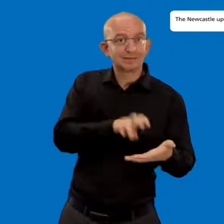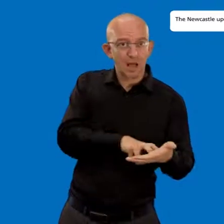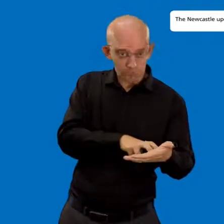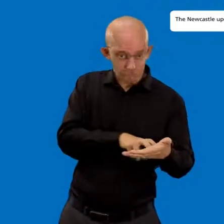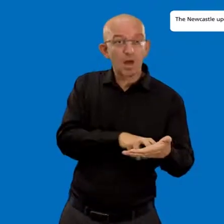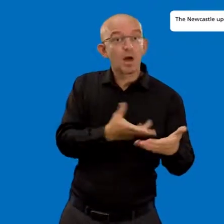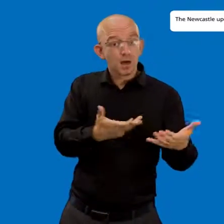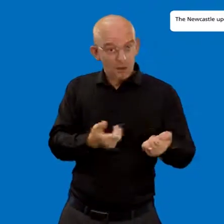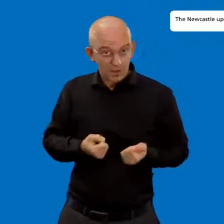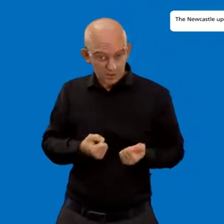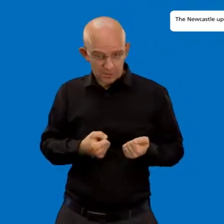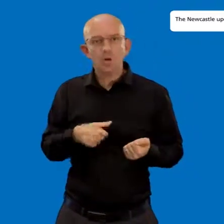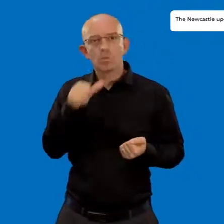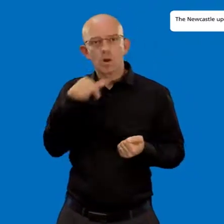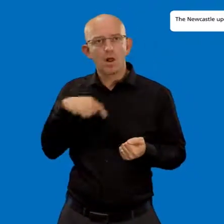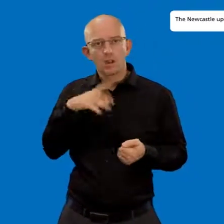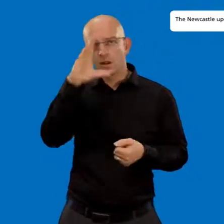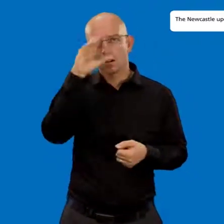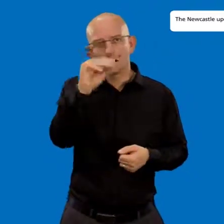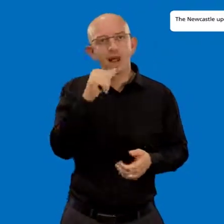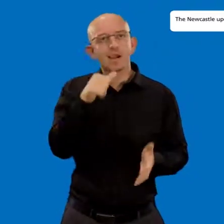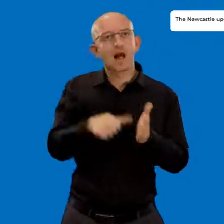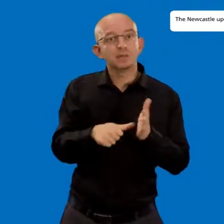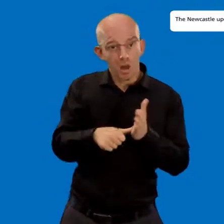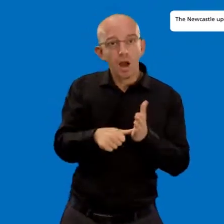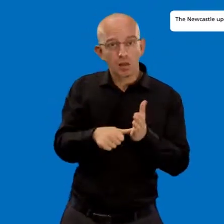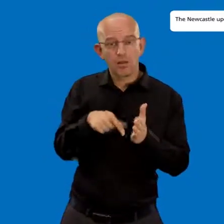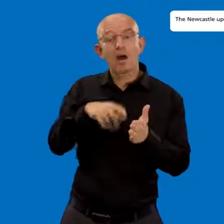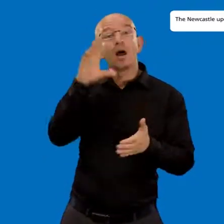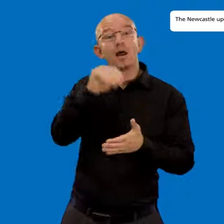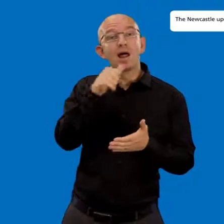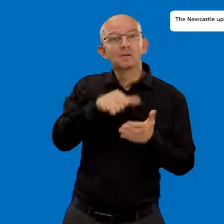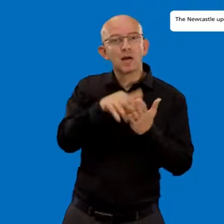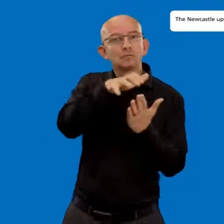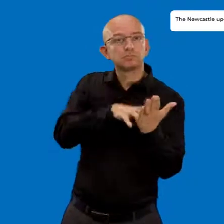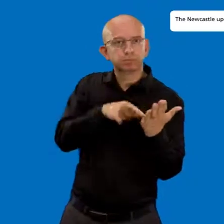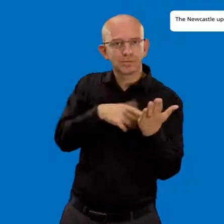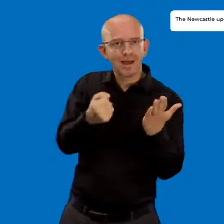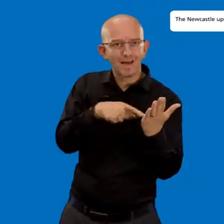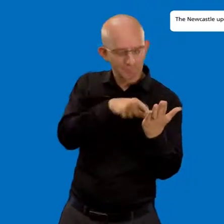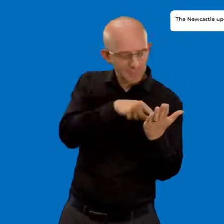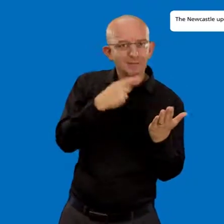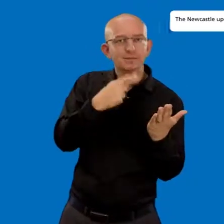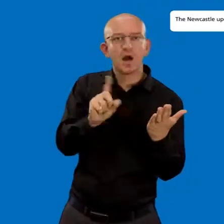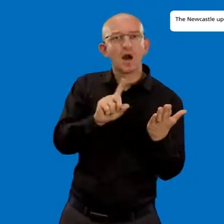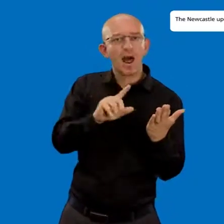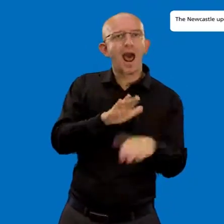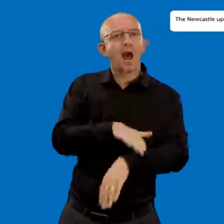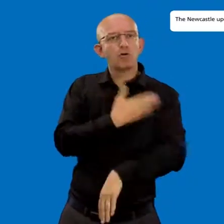an acknowledgement letter will be sent indicating the time it will take to investigate